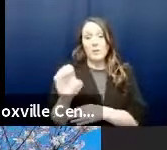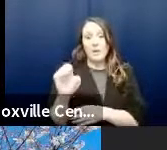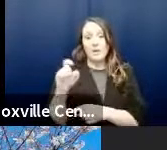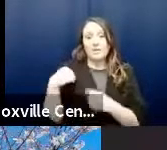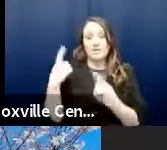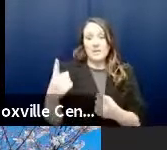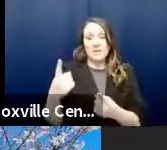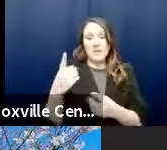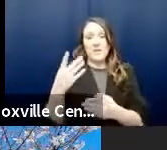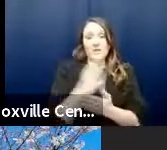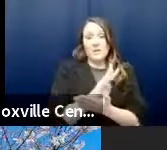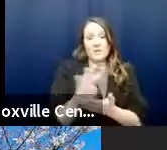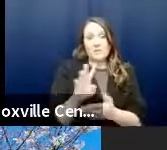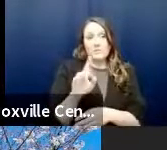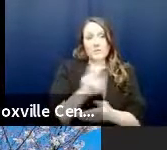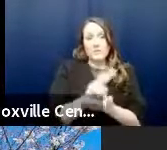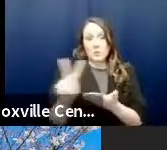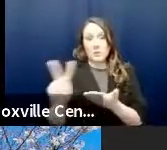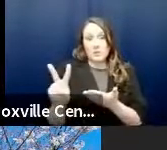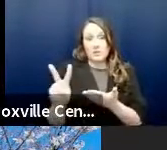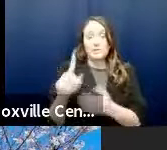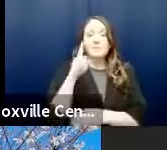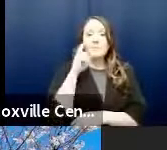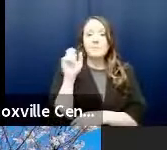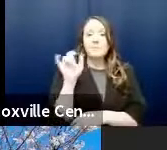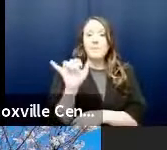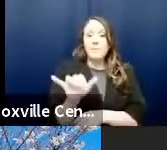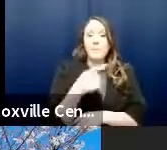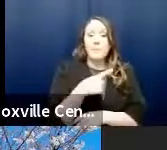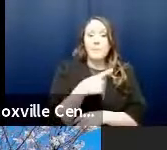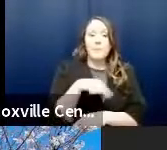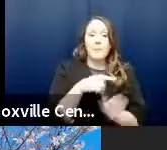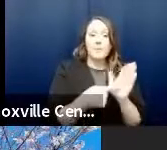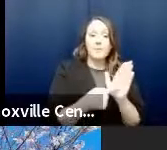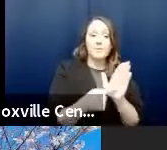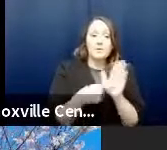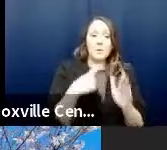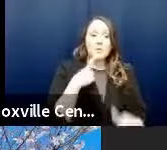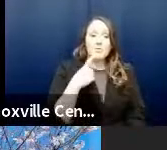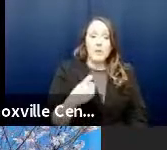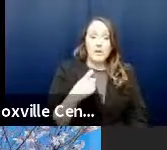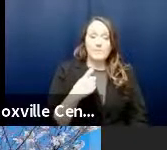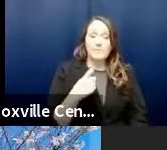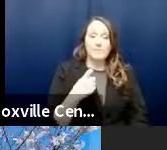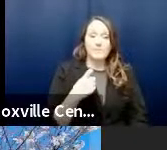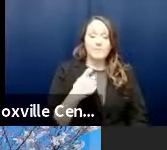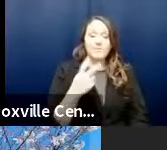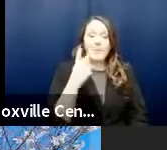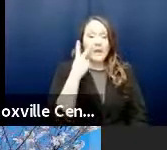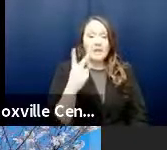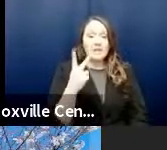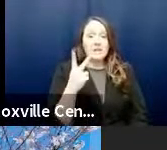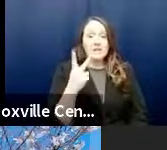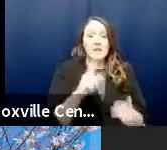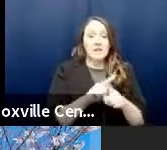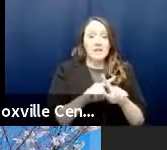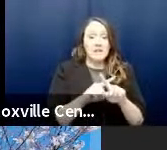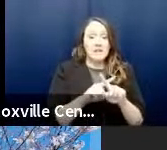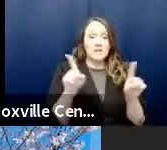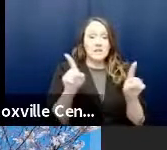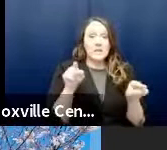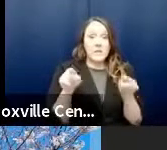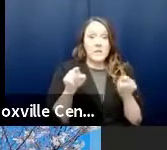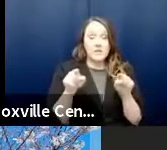last 14 days. Because of these factors, we are representing this benchmark as red. Seeing such a high difference between